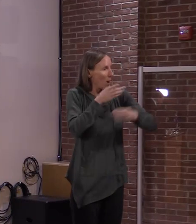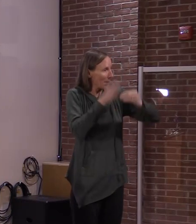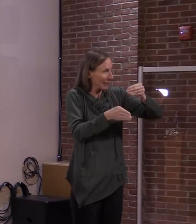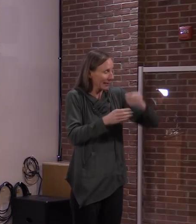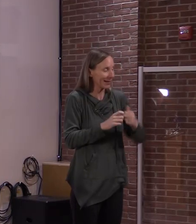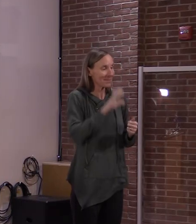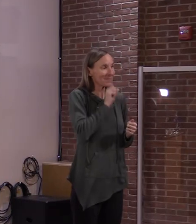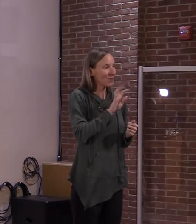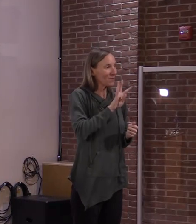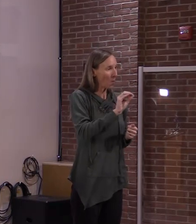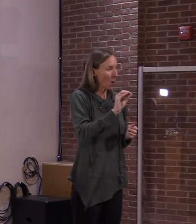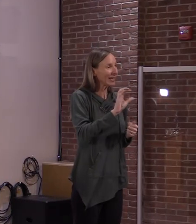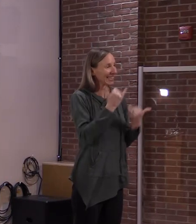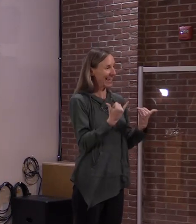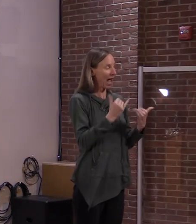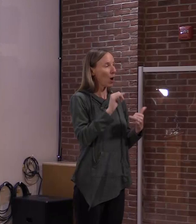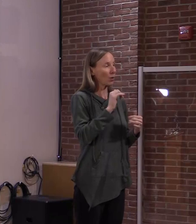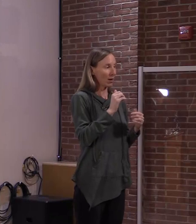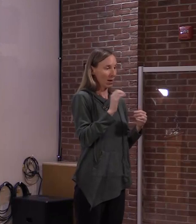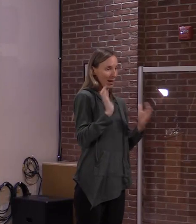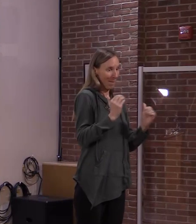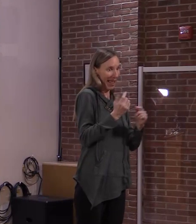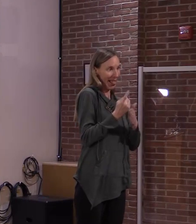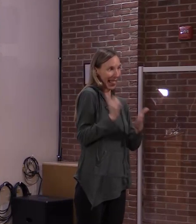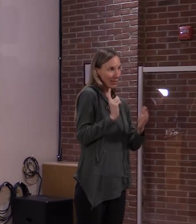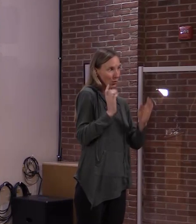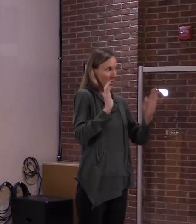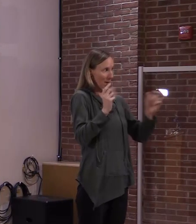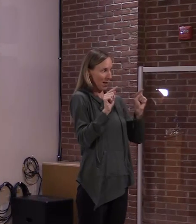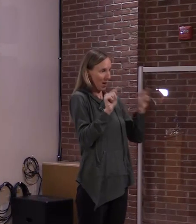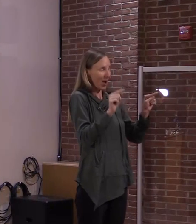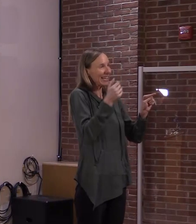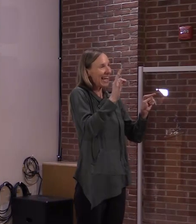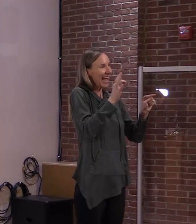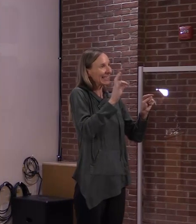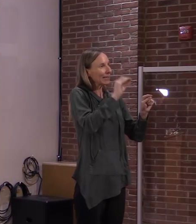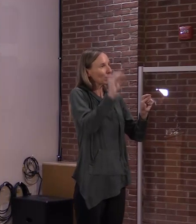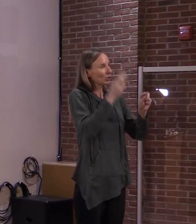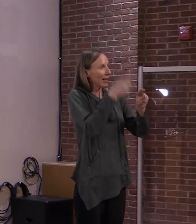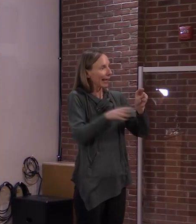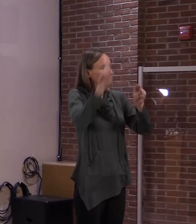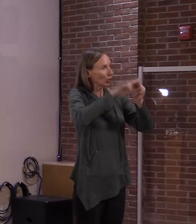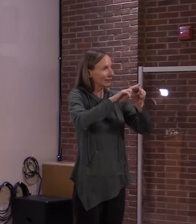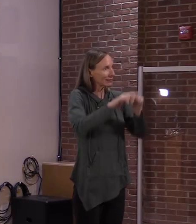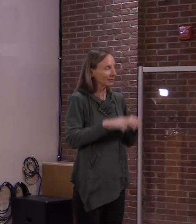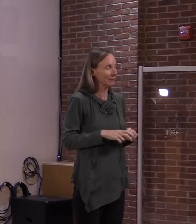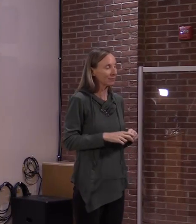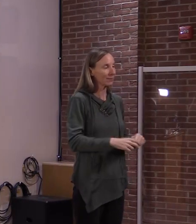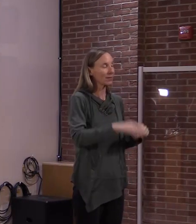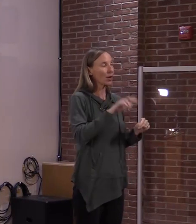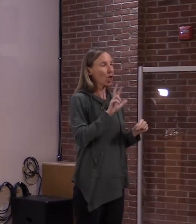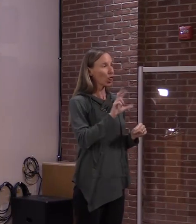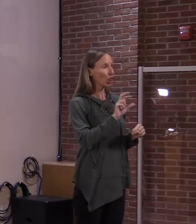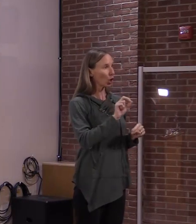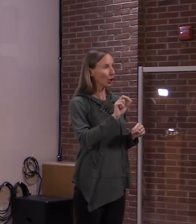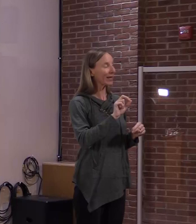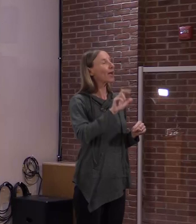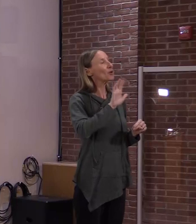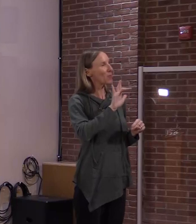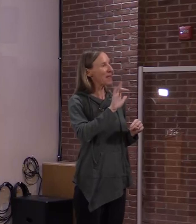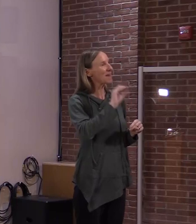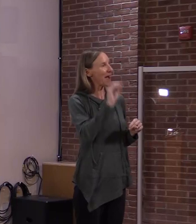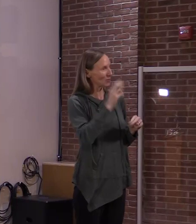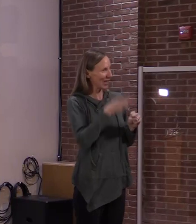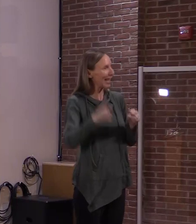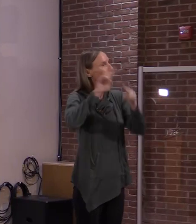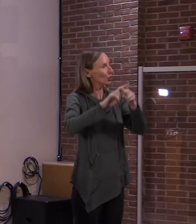you know, 19% increase from last week. Those in their 30s, 35 or 25% increase. So even those middle age groups